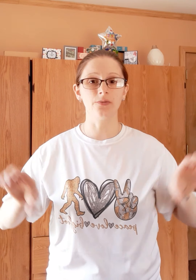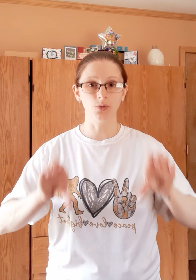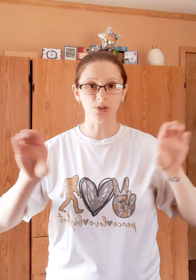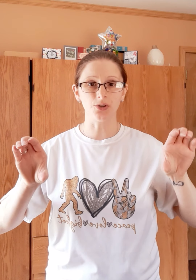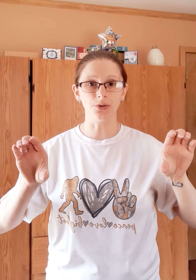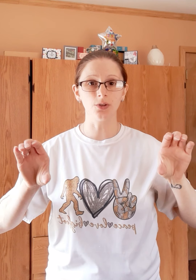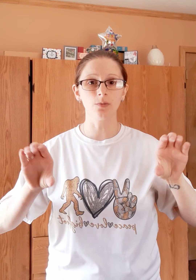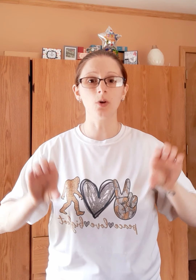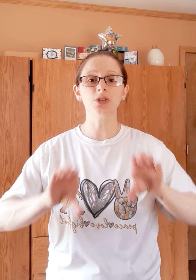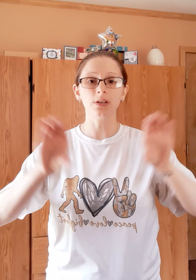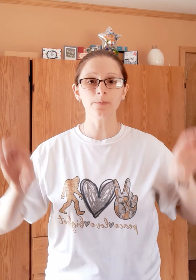do a circular motion.